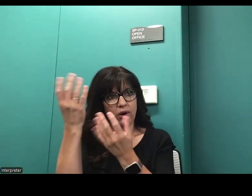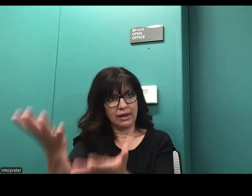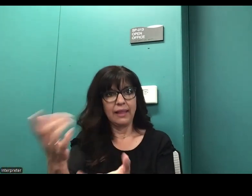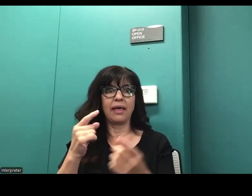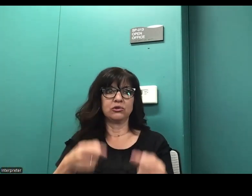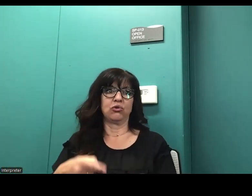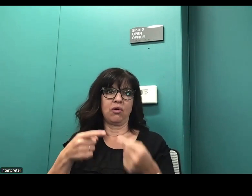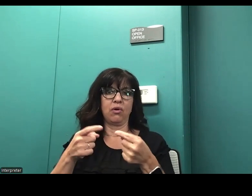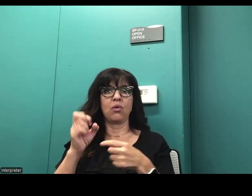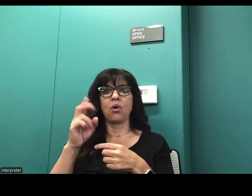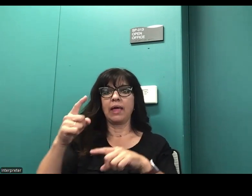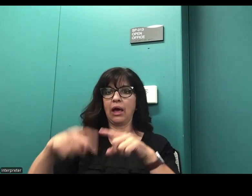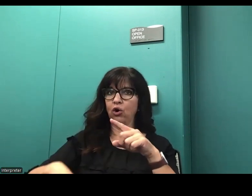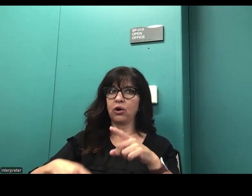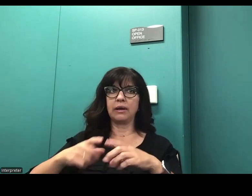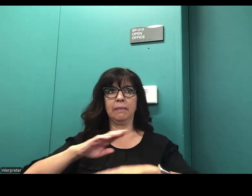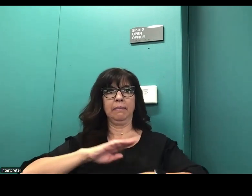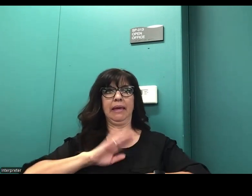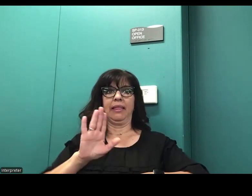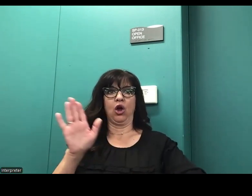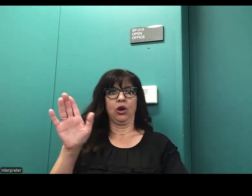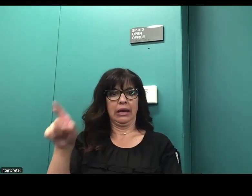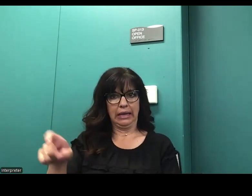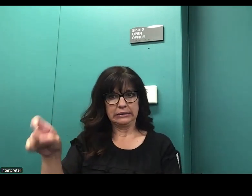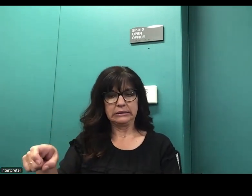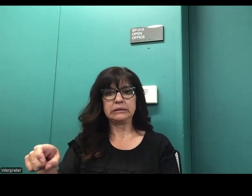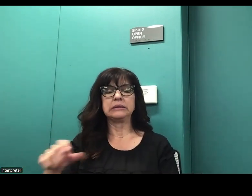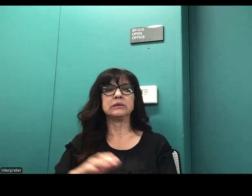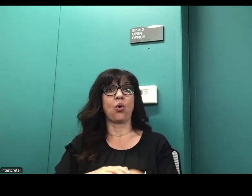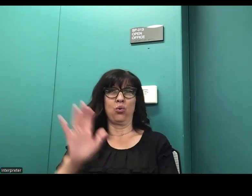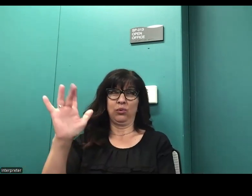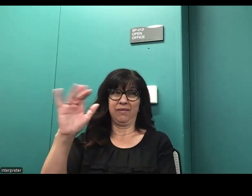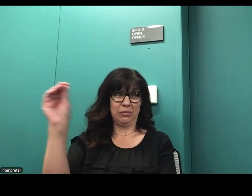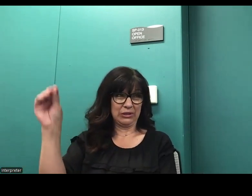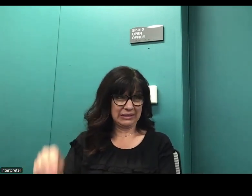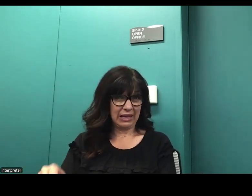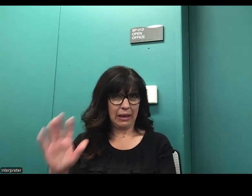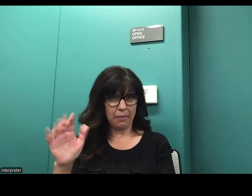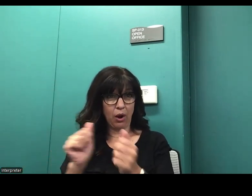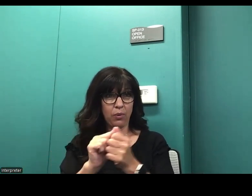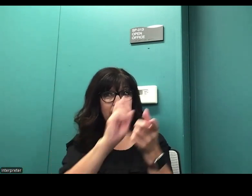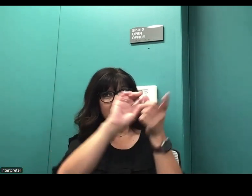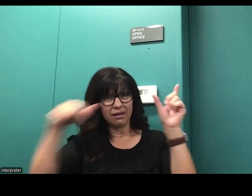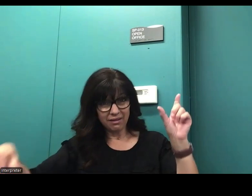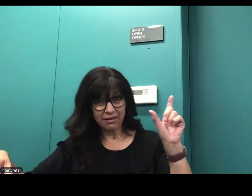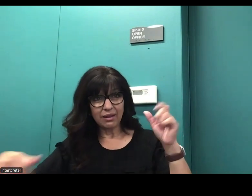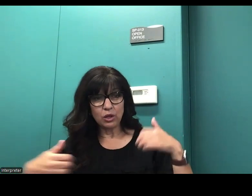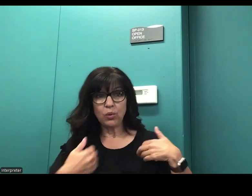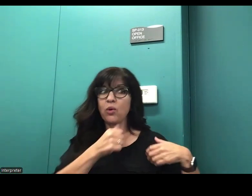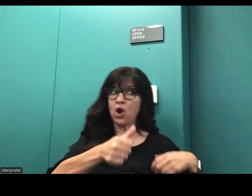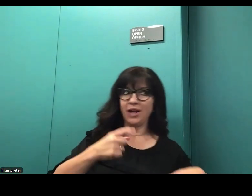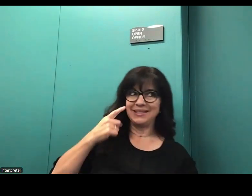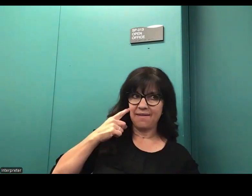they struggled or were unable to meet their basic needs. So 25% compared to LGBTQ plus youth who were not